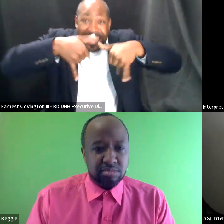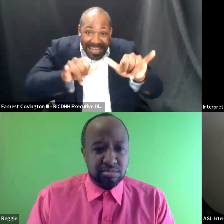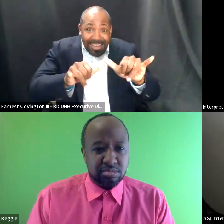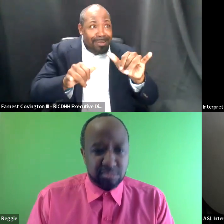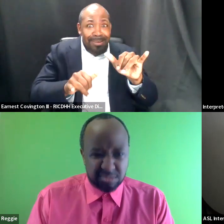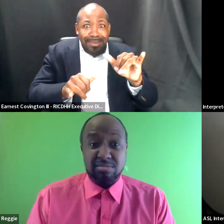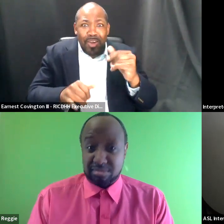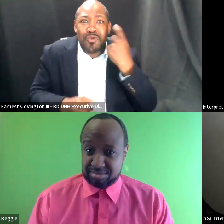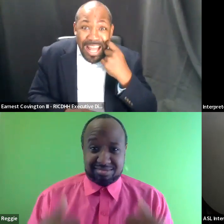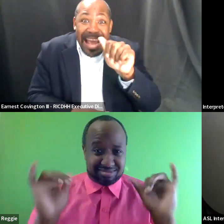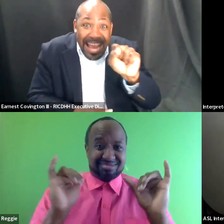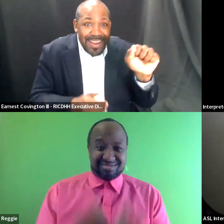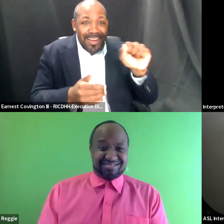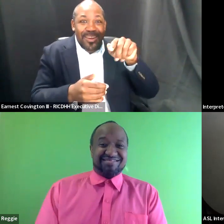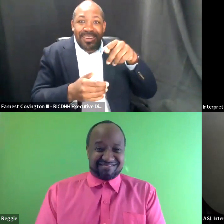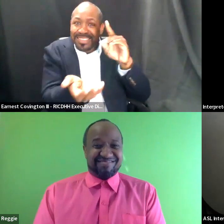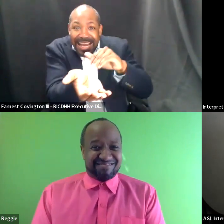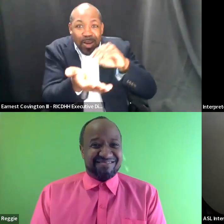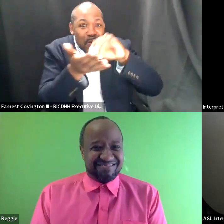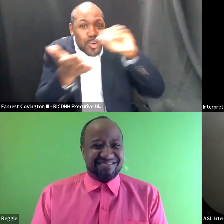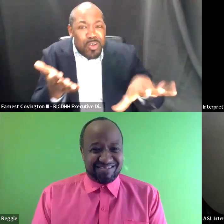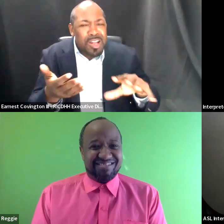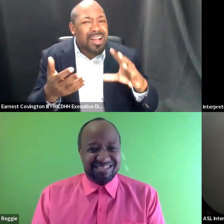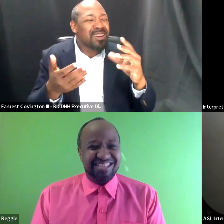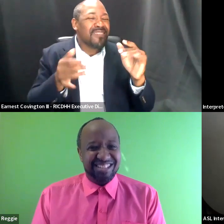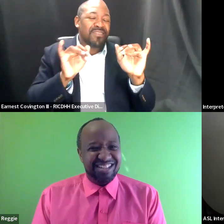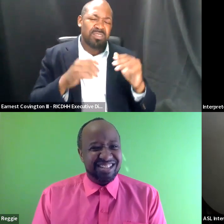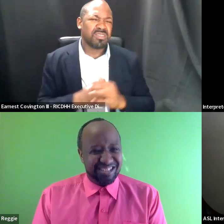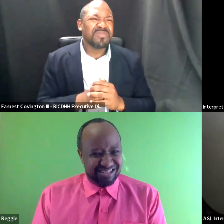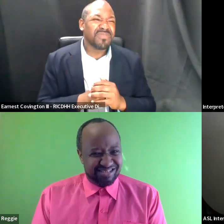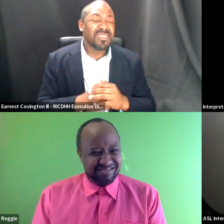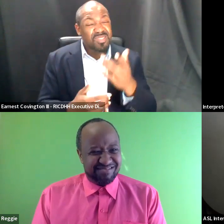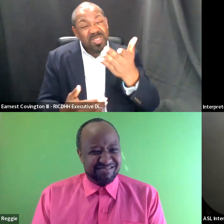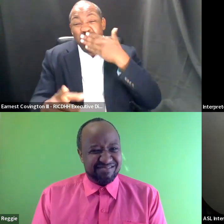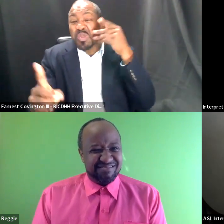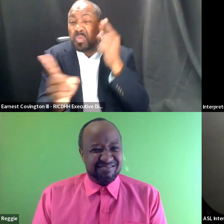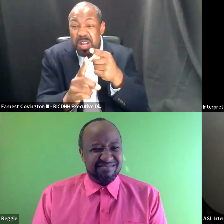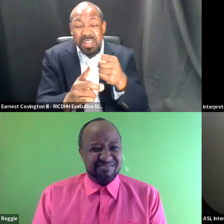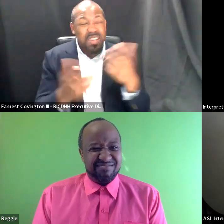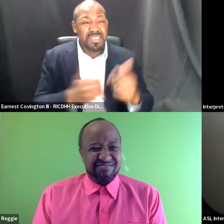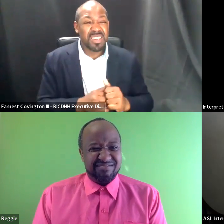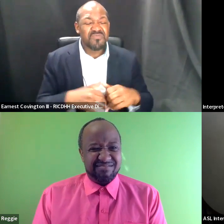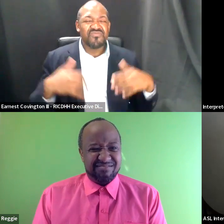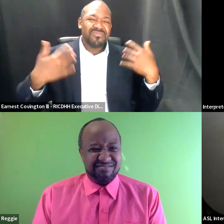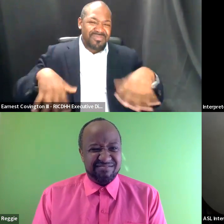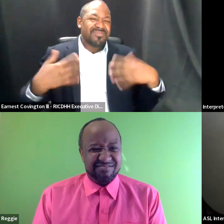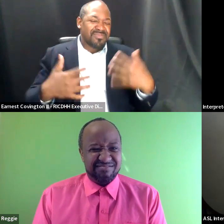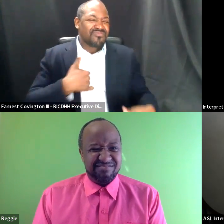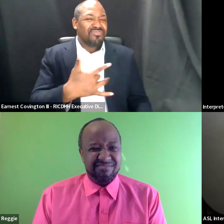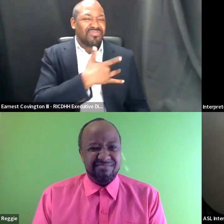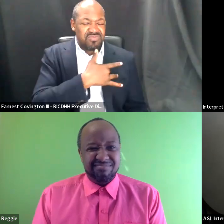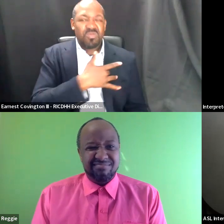just deeply embedded in our society. But I mean, to know that you experienced some of those things as